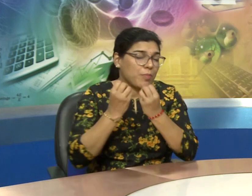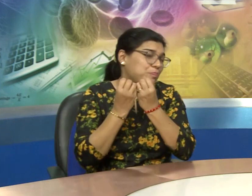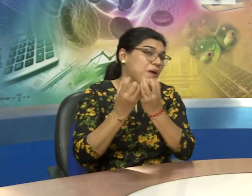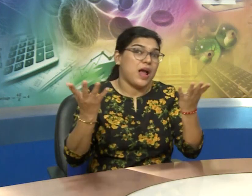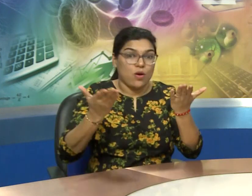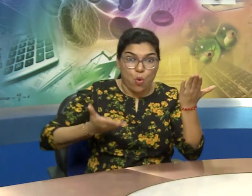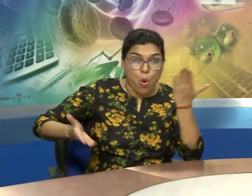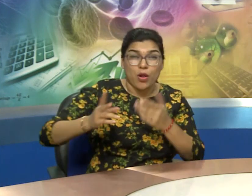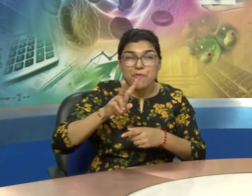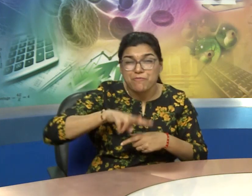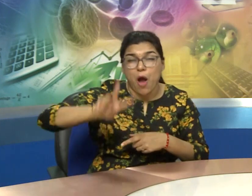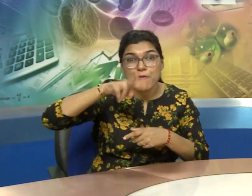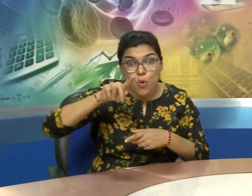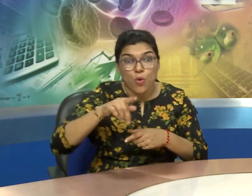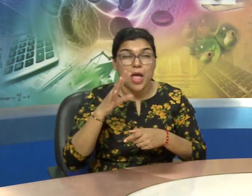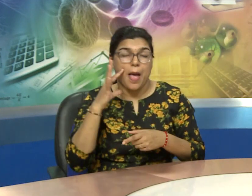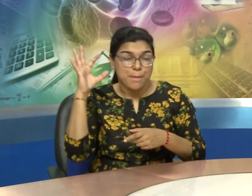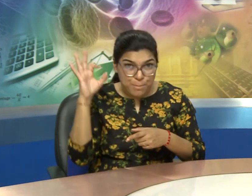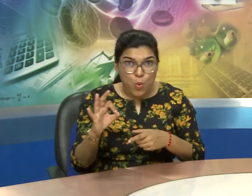or significant works.